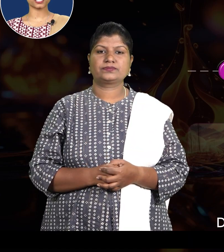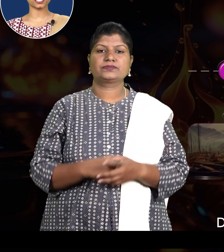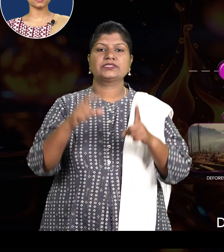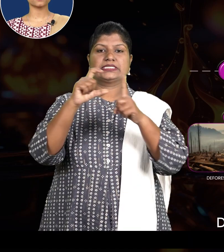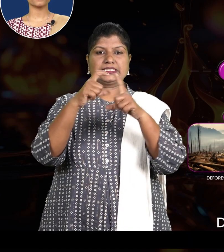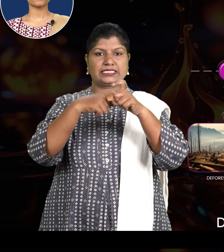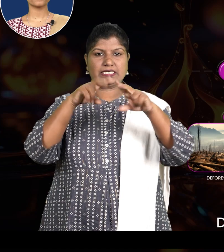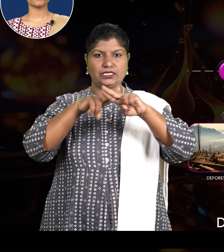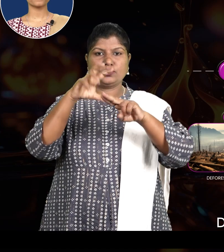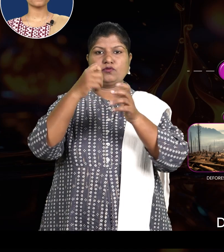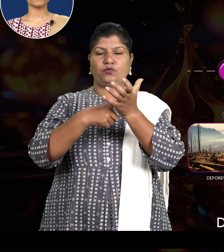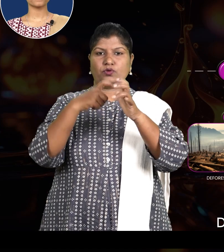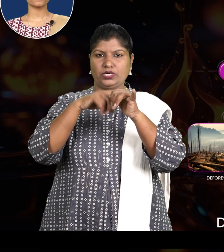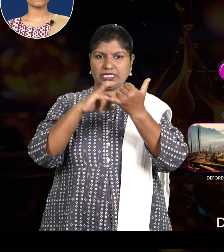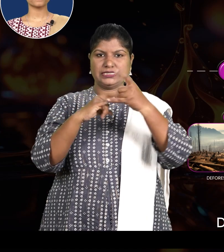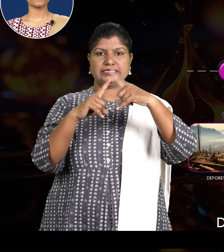Deforestation,